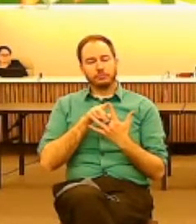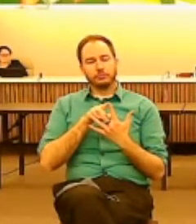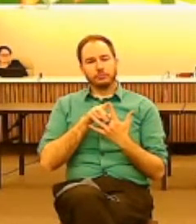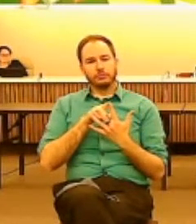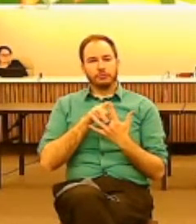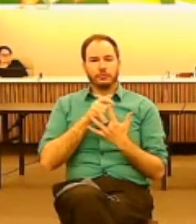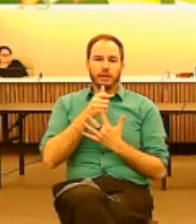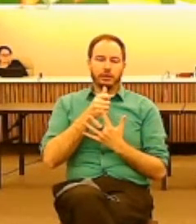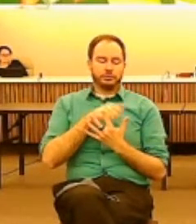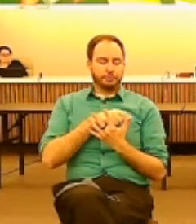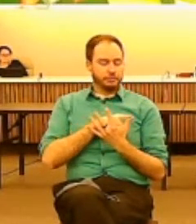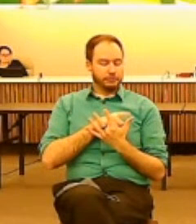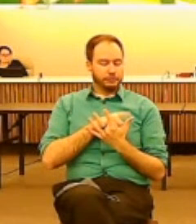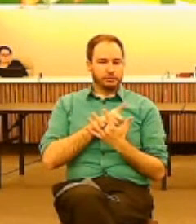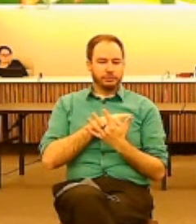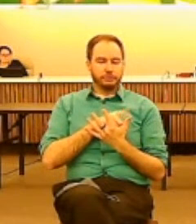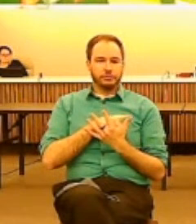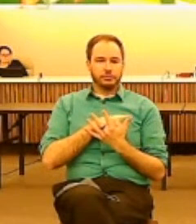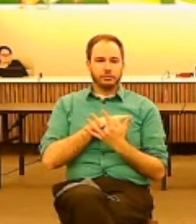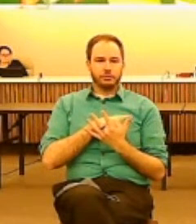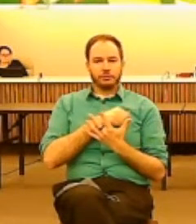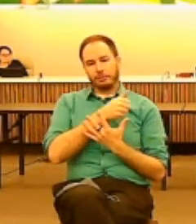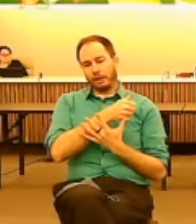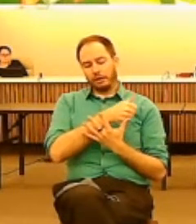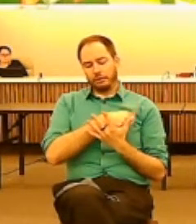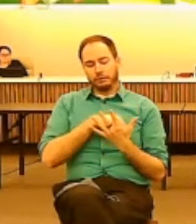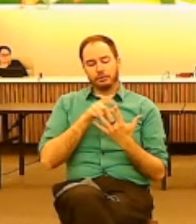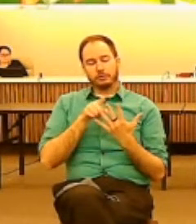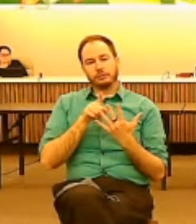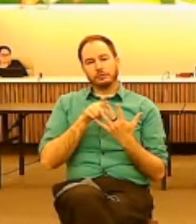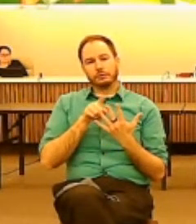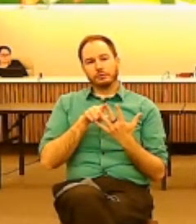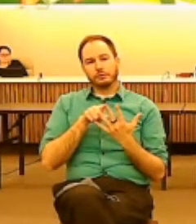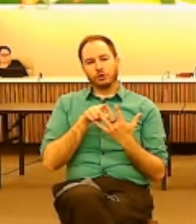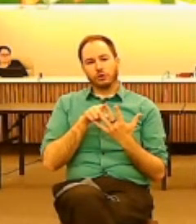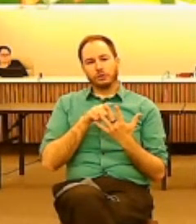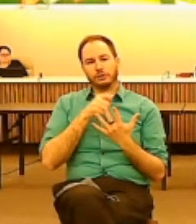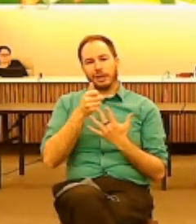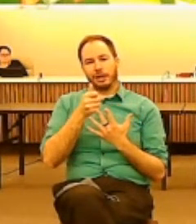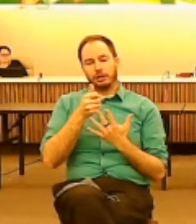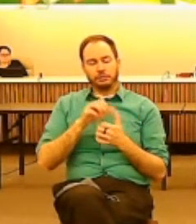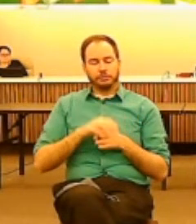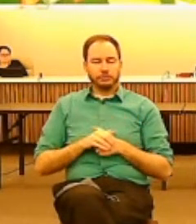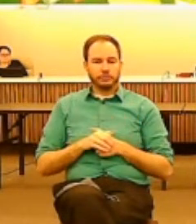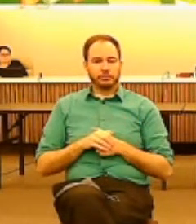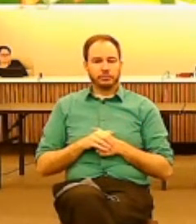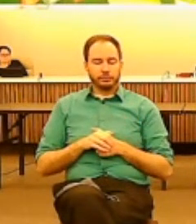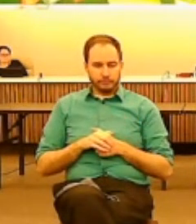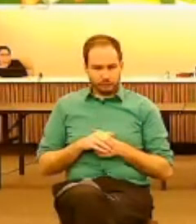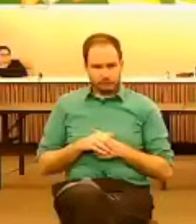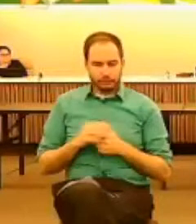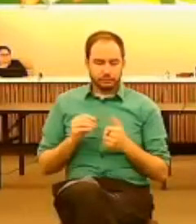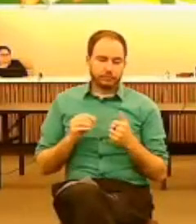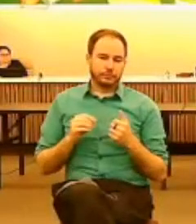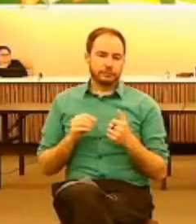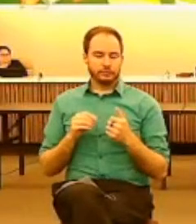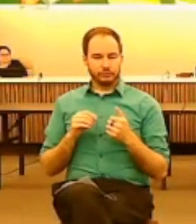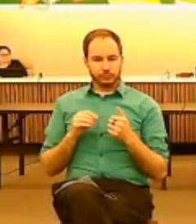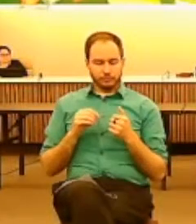Councilmember Page, Aye. Councilmember Belanca, Aye. Supervisor Schultz. Aye.